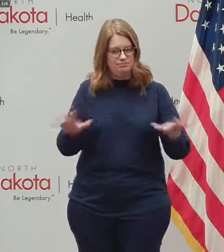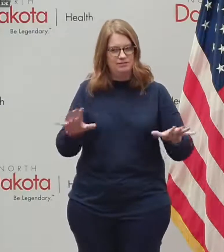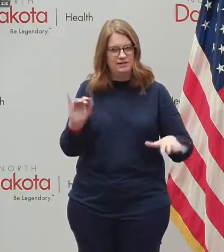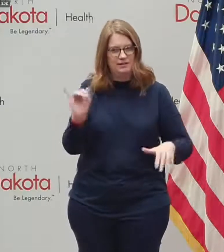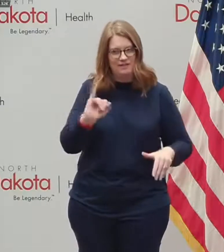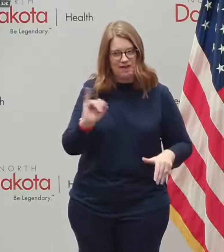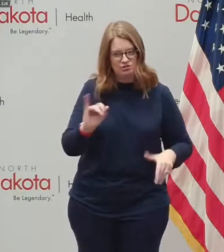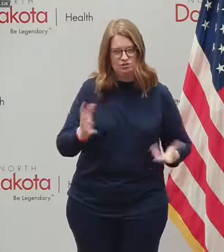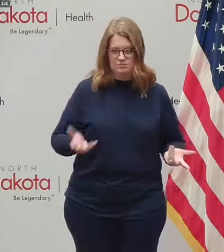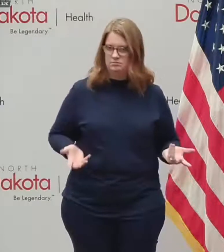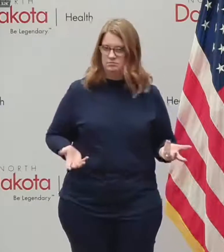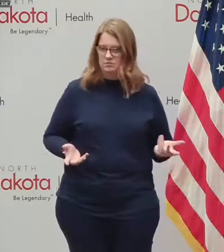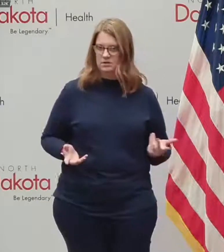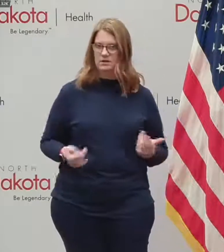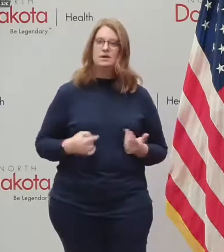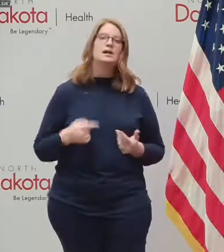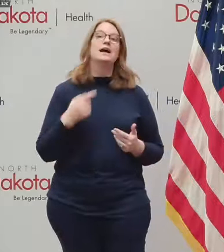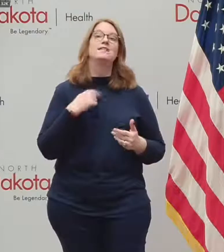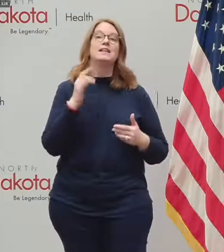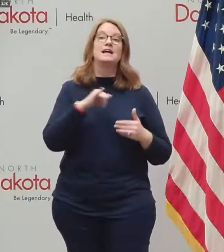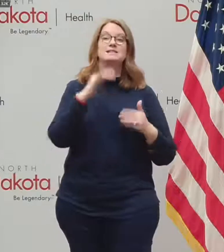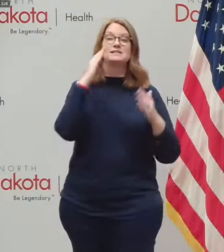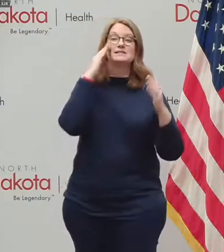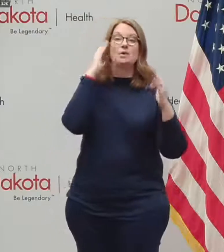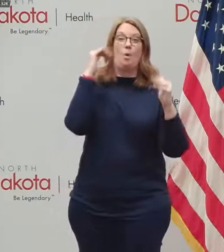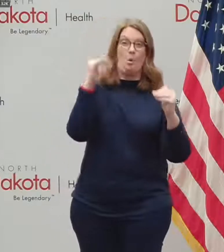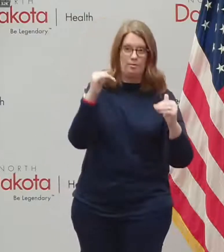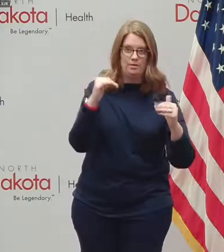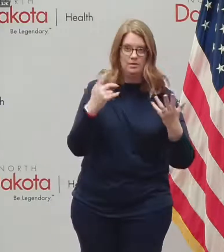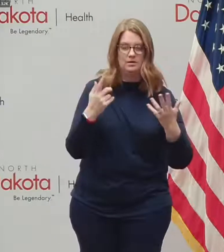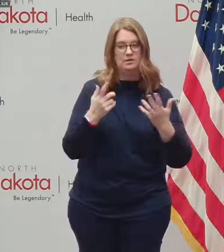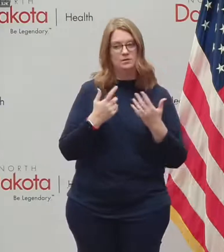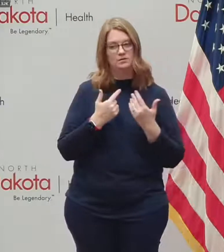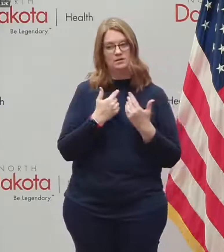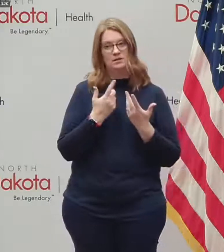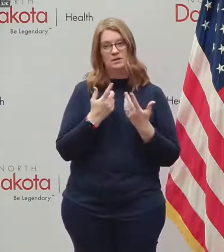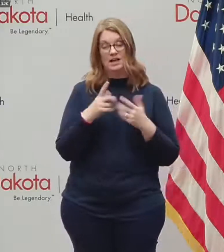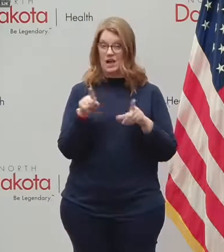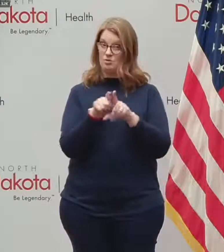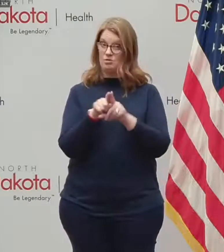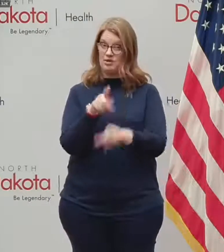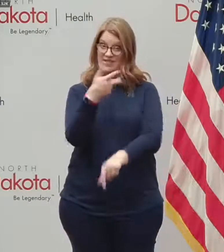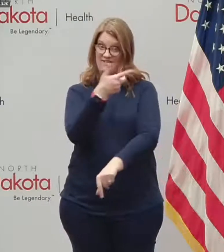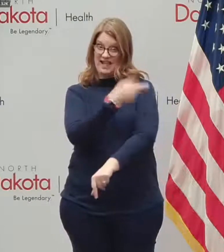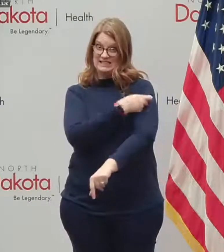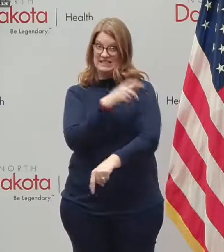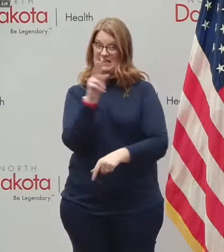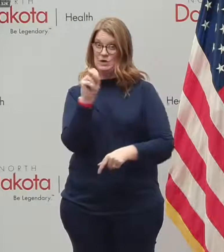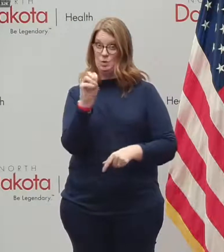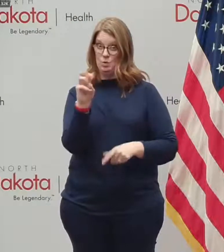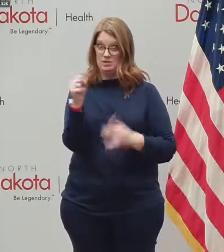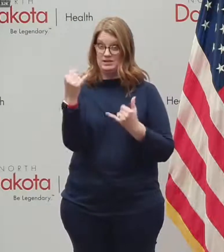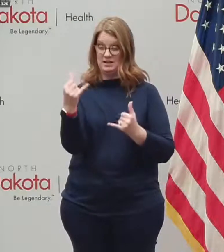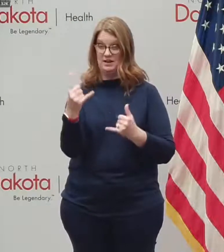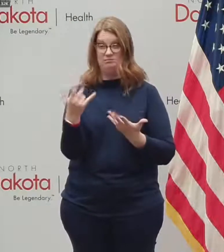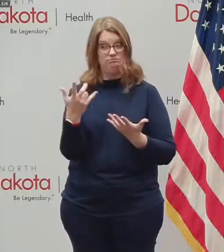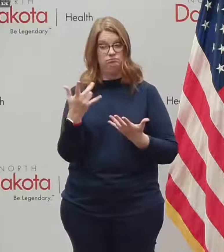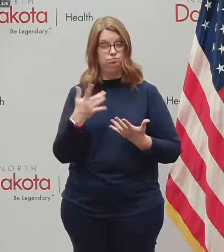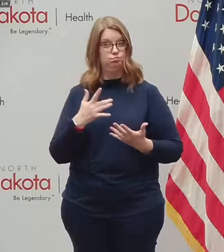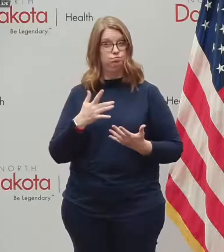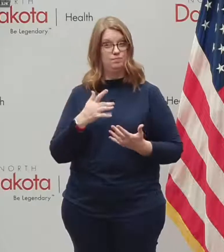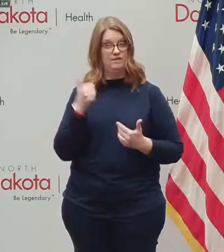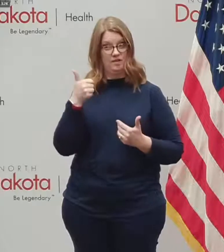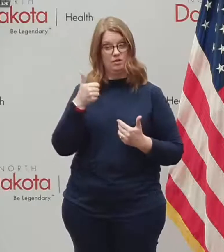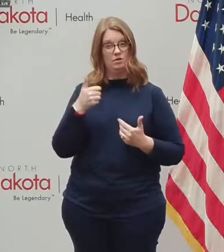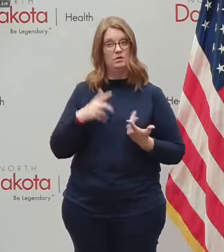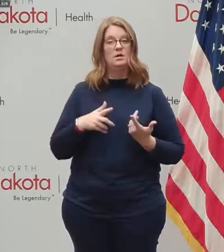hopes that helps us get to the vaccine. But obviously the vaccine news from today is also very positive, and why, again, when we asked